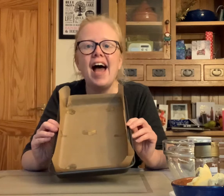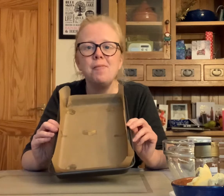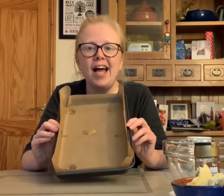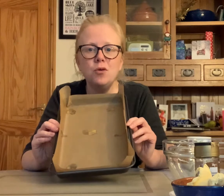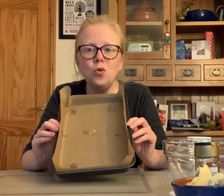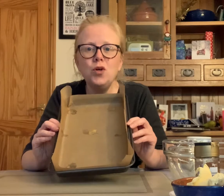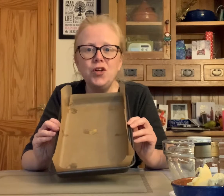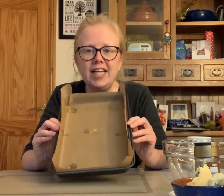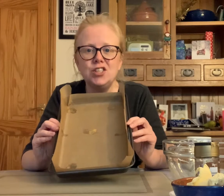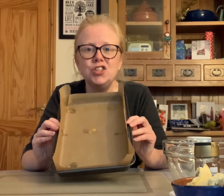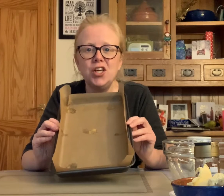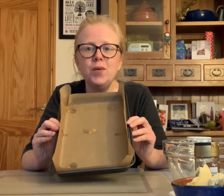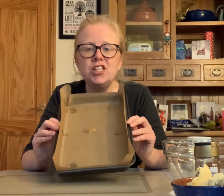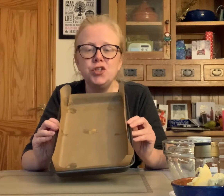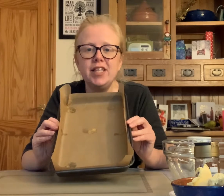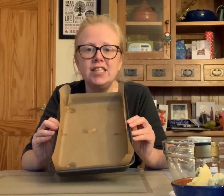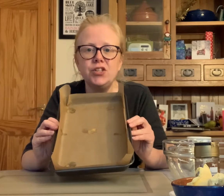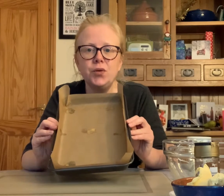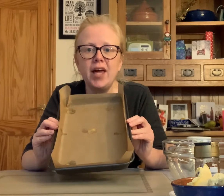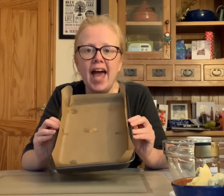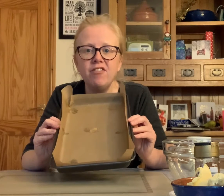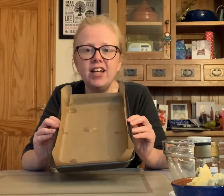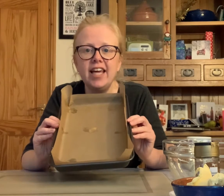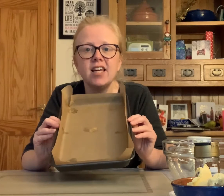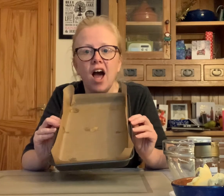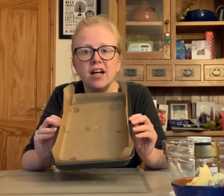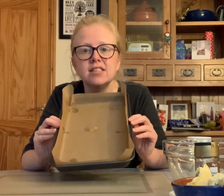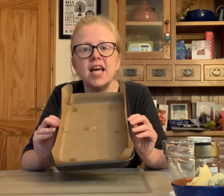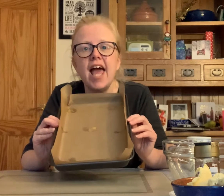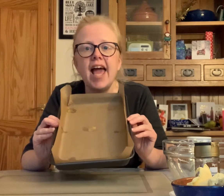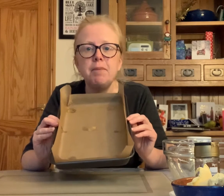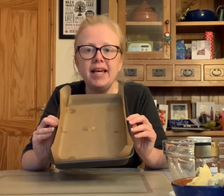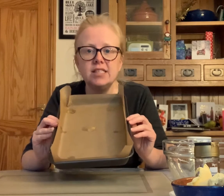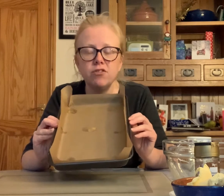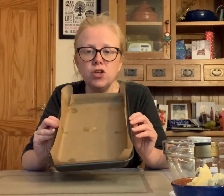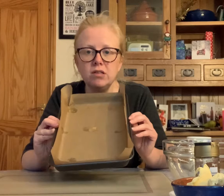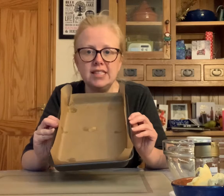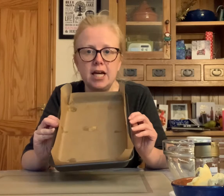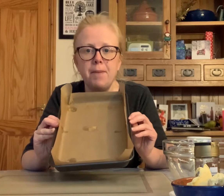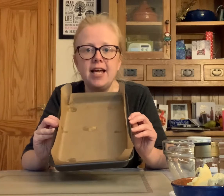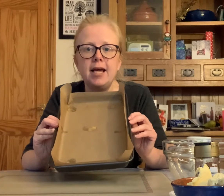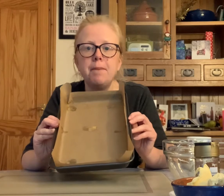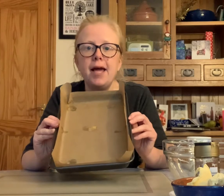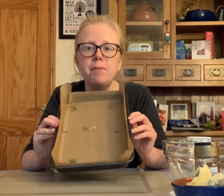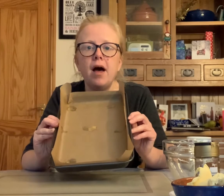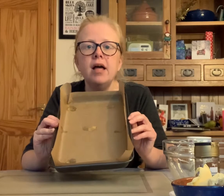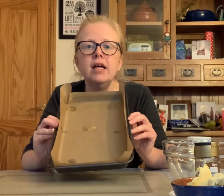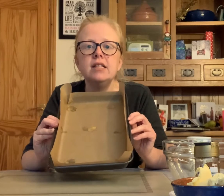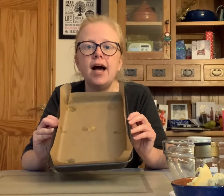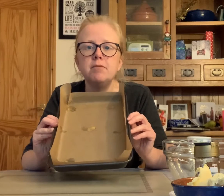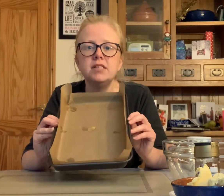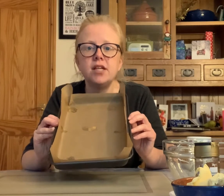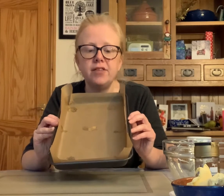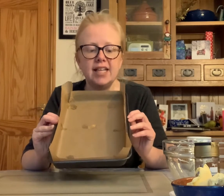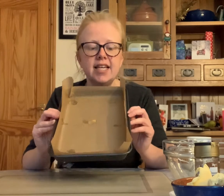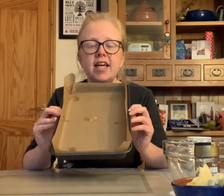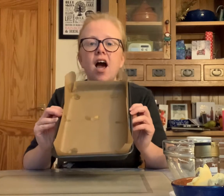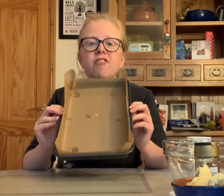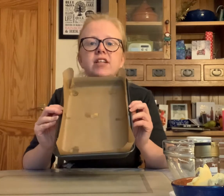And all you need to do is you need to carefully cut a piece of non-stick baking paper so that it covers